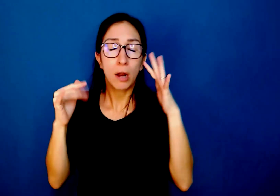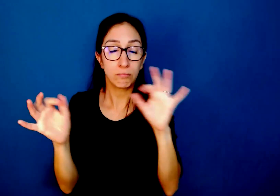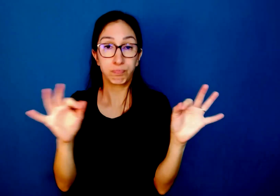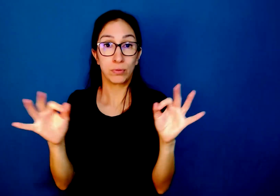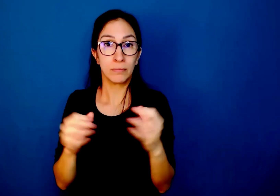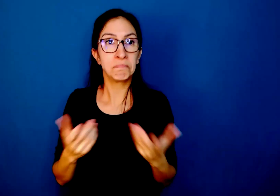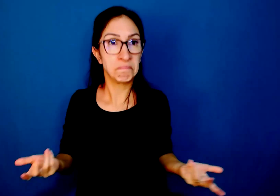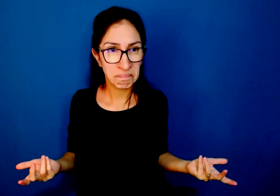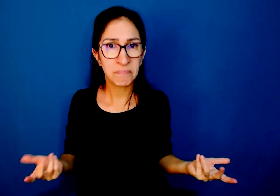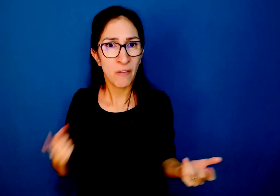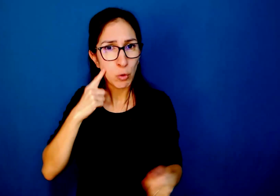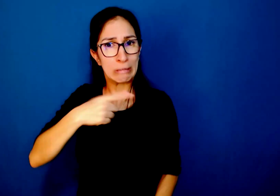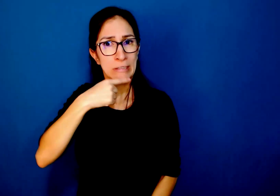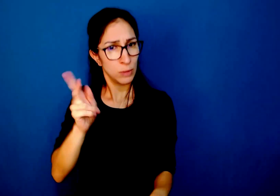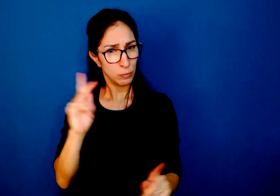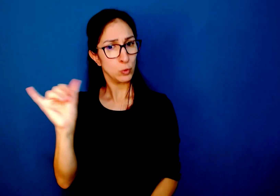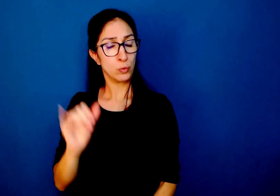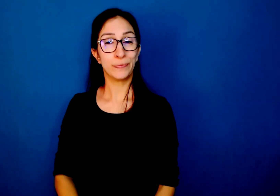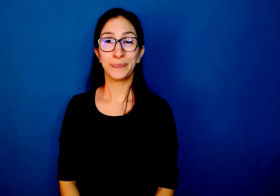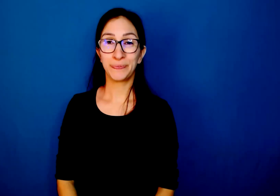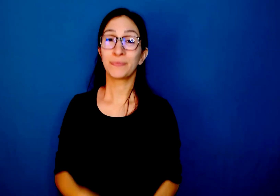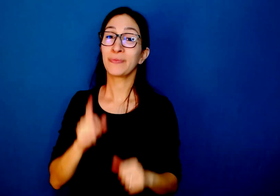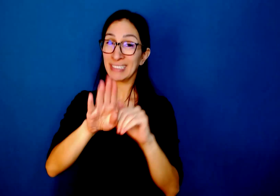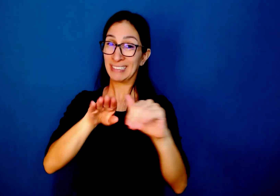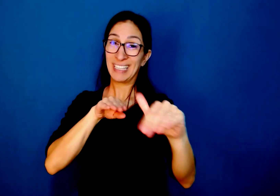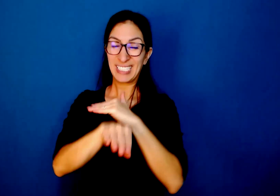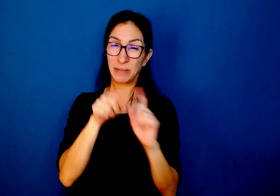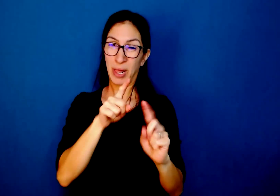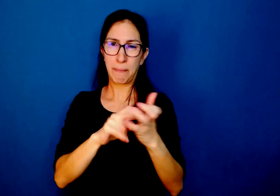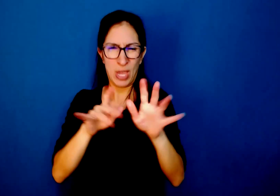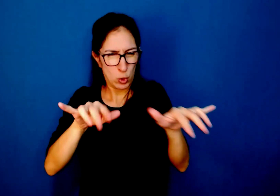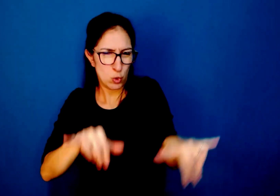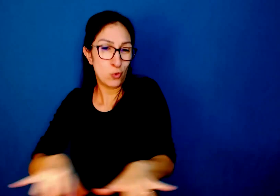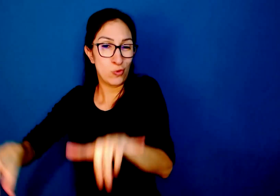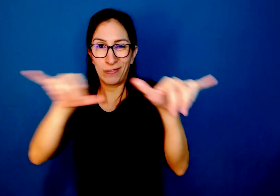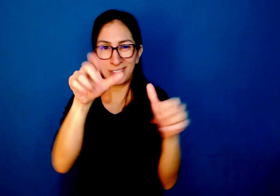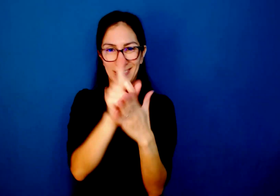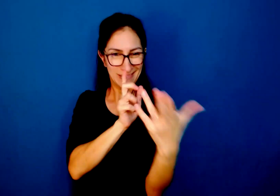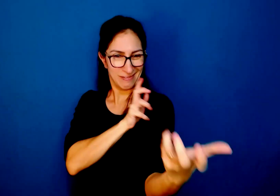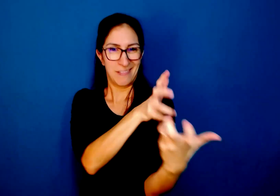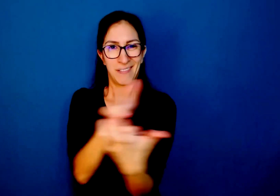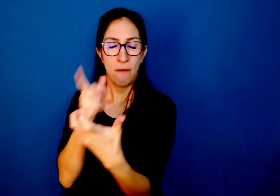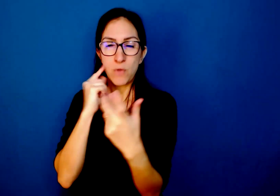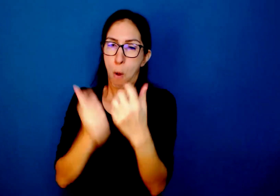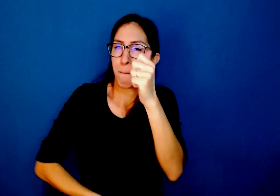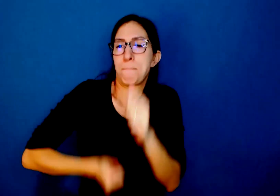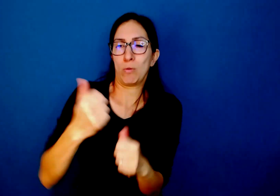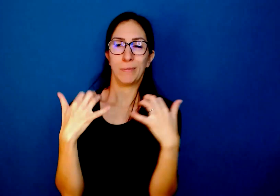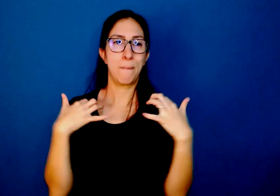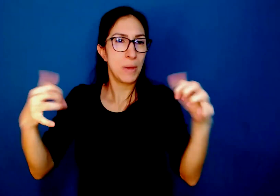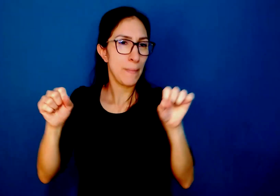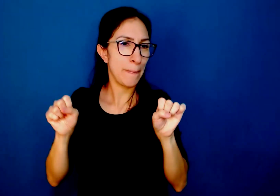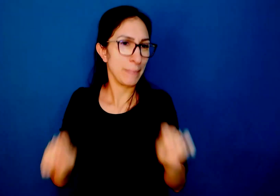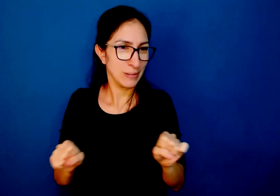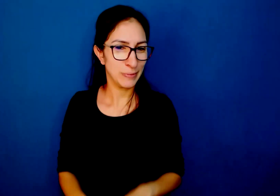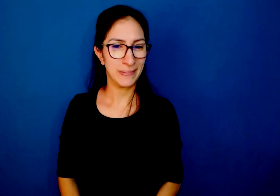Accessibility is really about universal design, making things work for the widest possible audience. The more accessibility we build in for